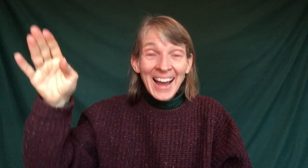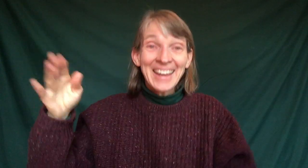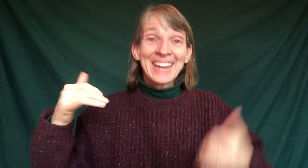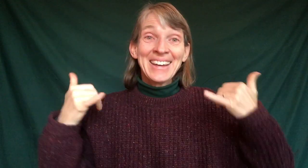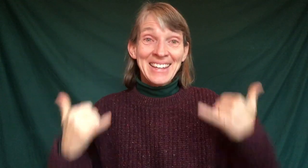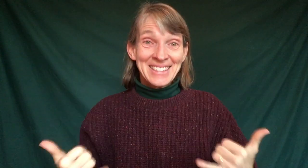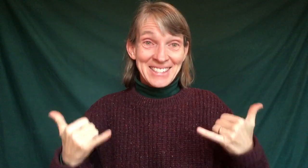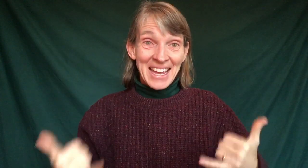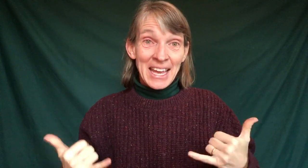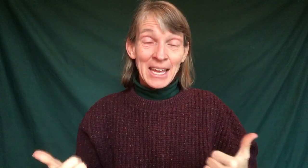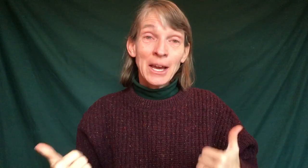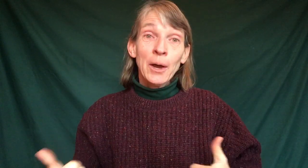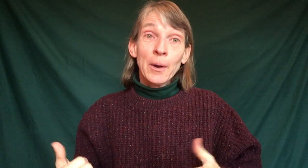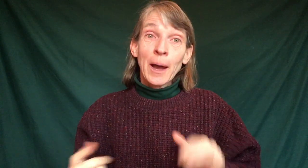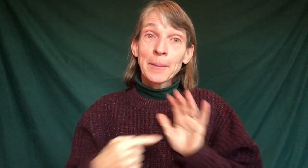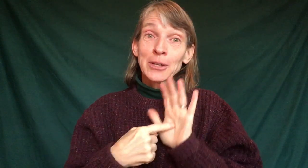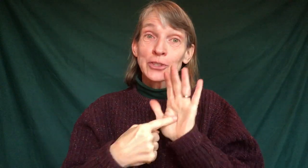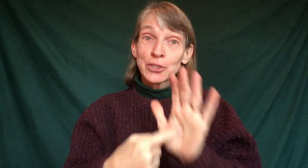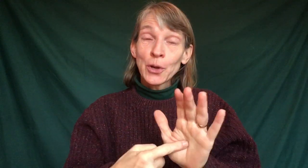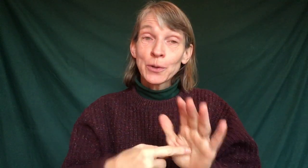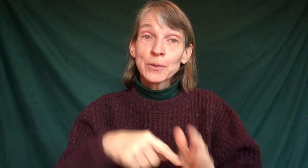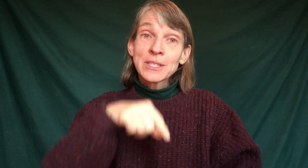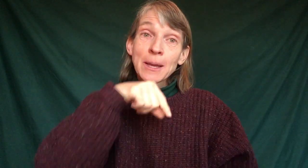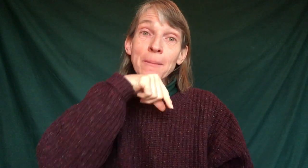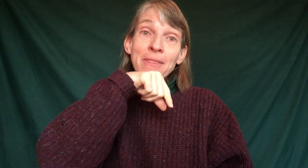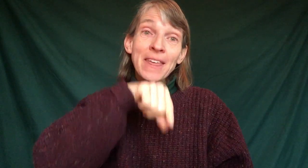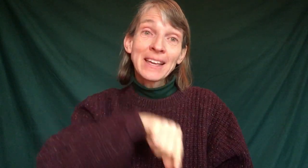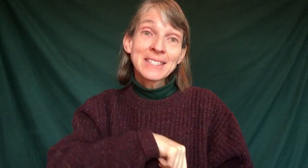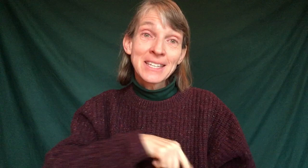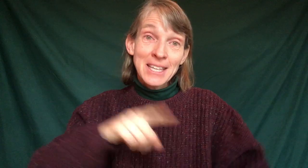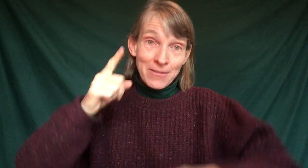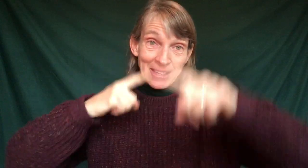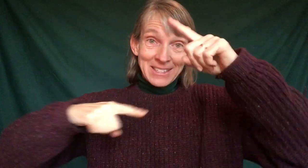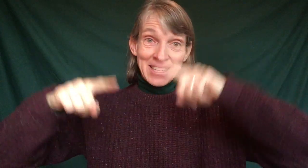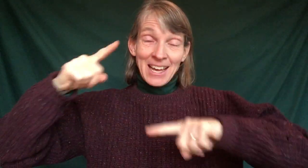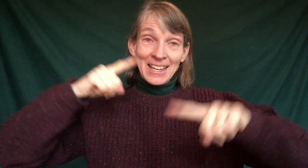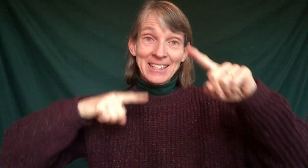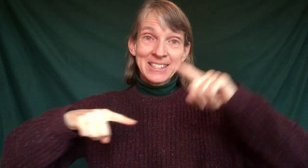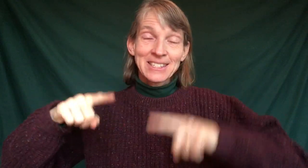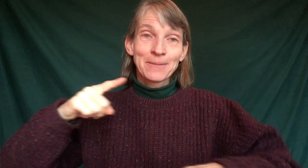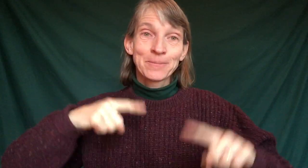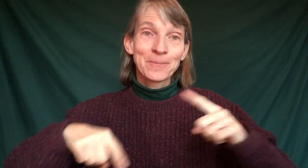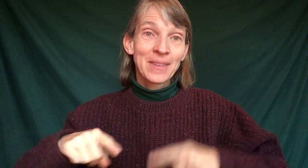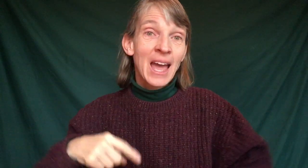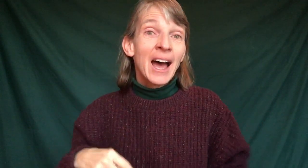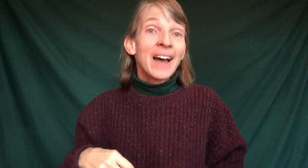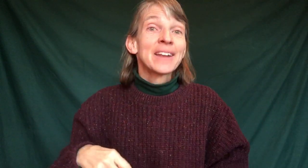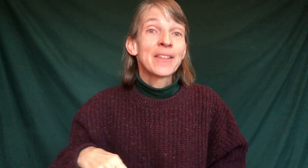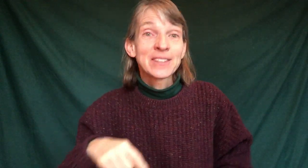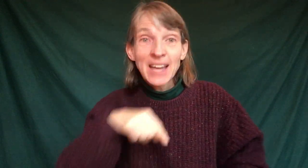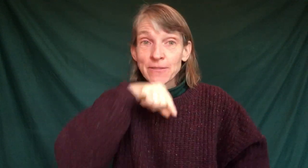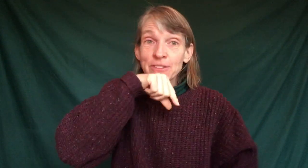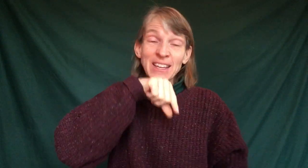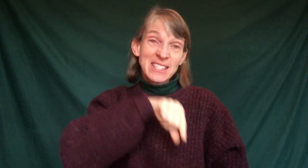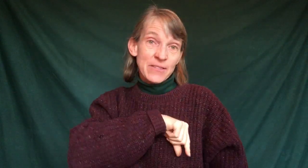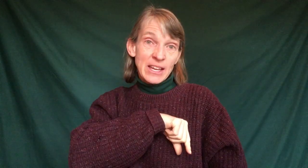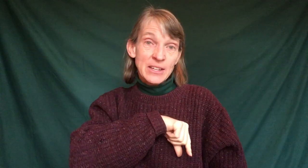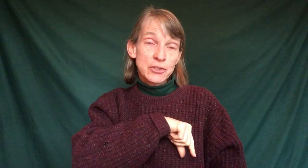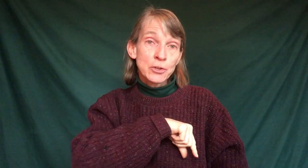Hi, today I'm going to show you some Thanksgiving signs. Now the sign for Thanksgiving has two